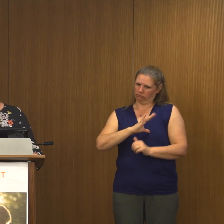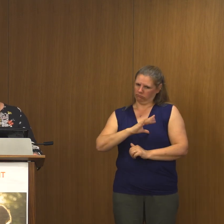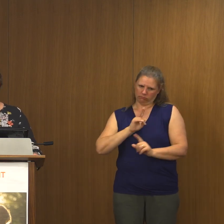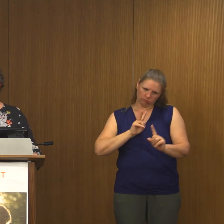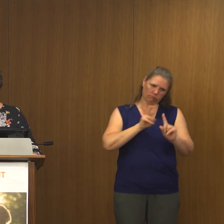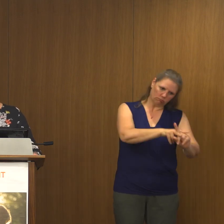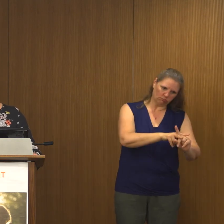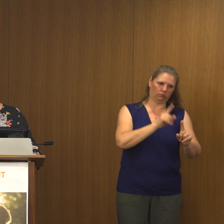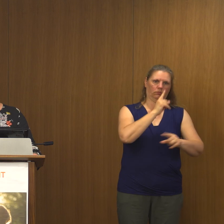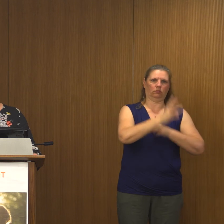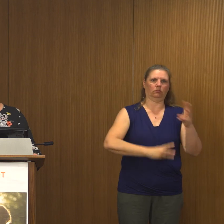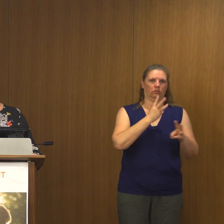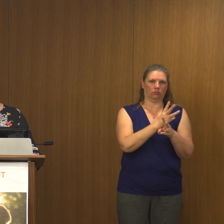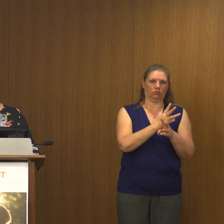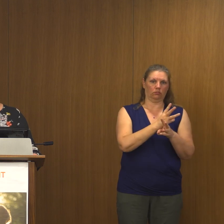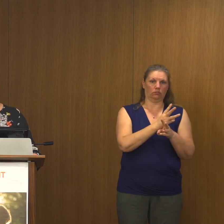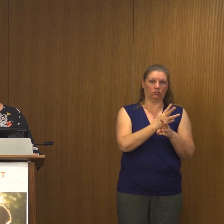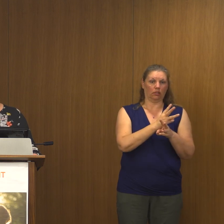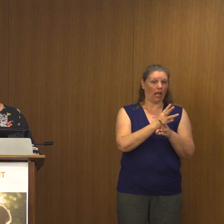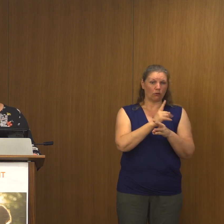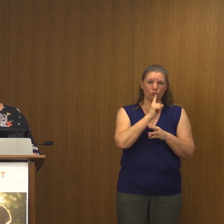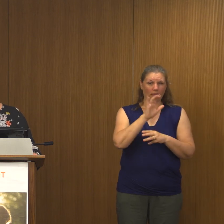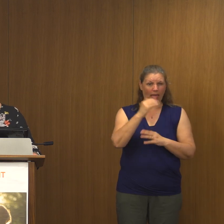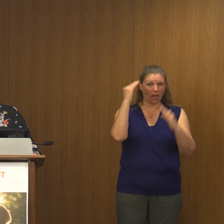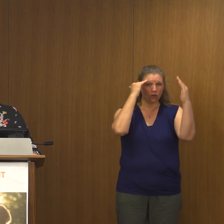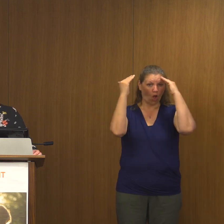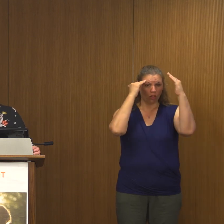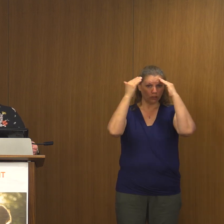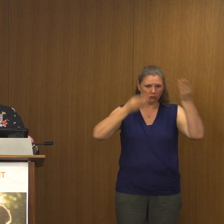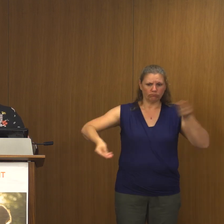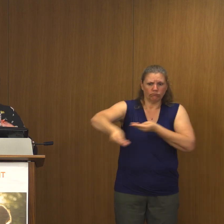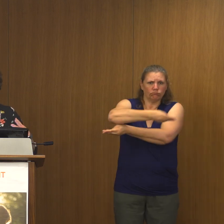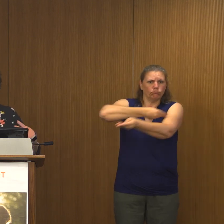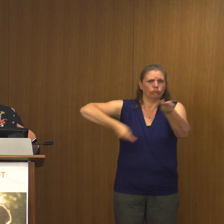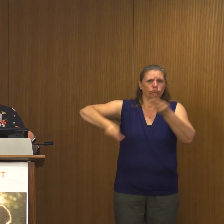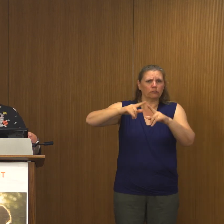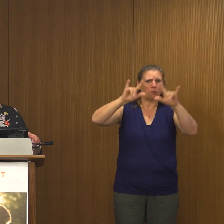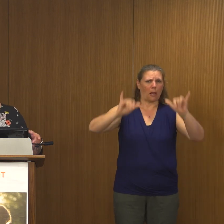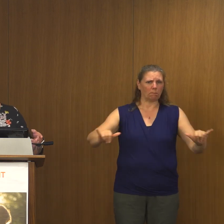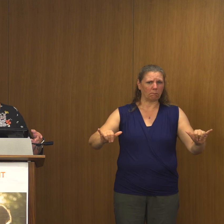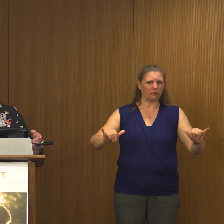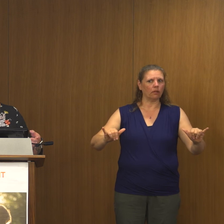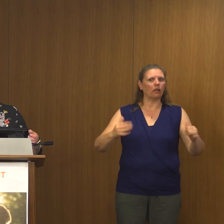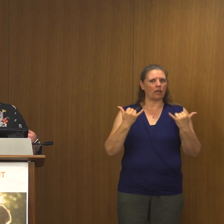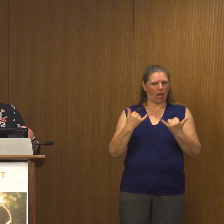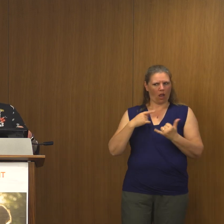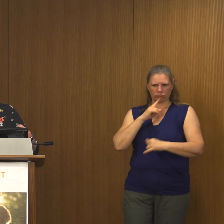of real-time knowledge exchange in an era where when science is making a deeper